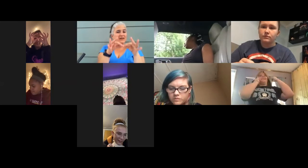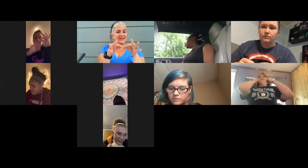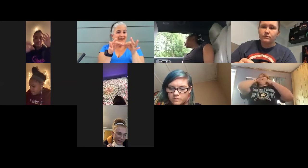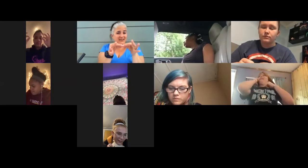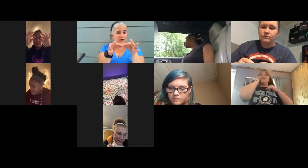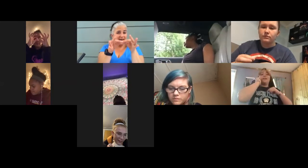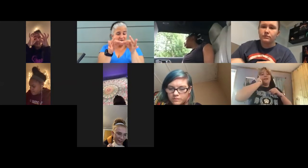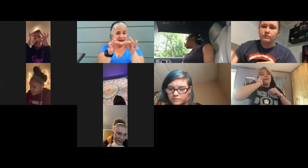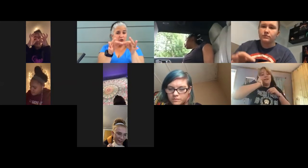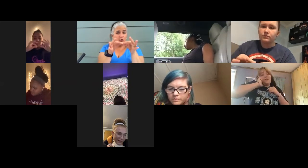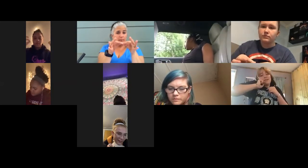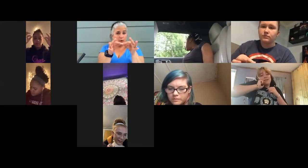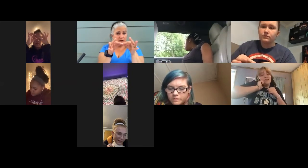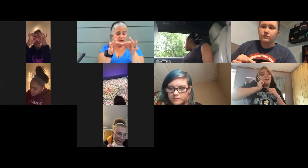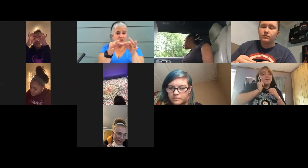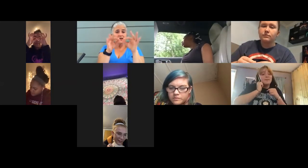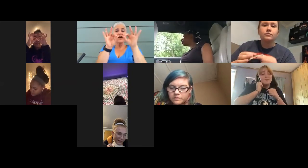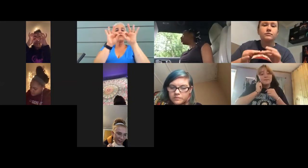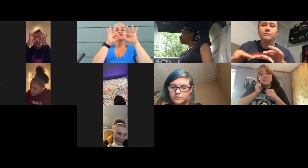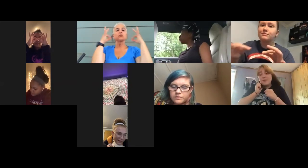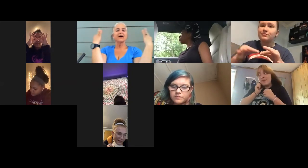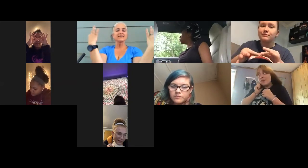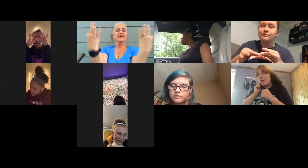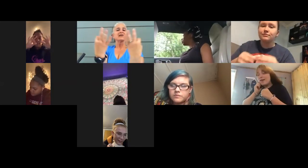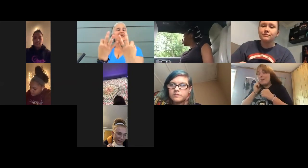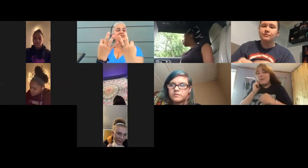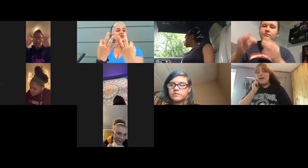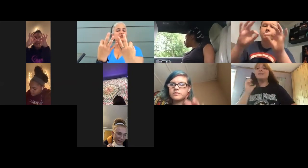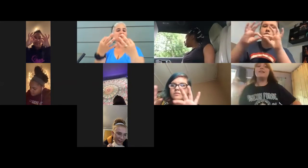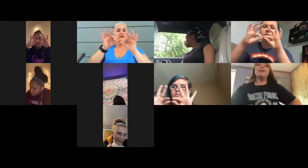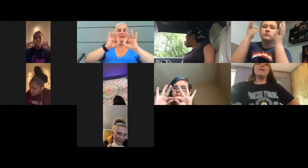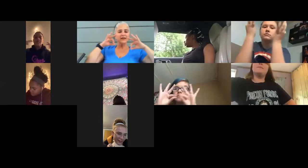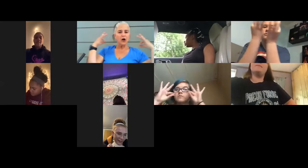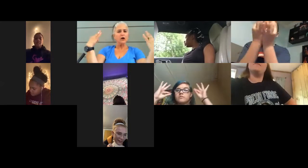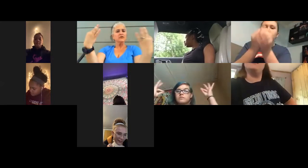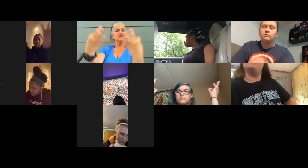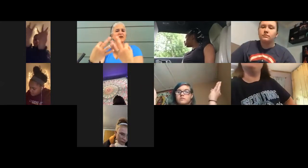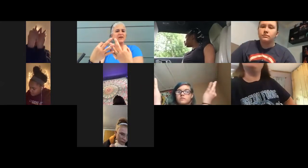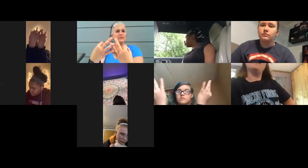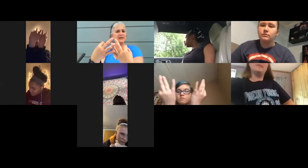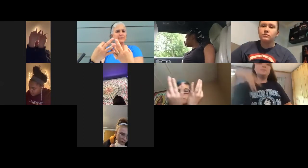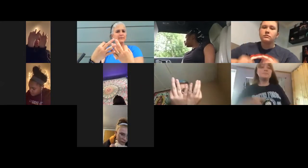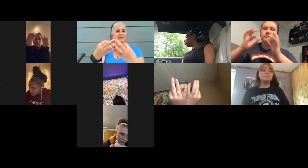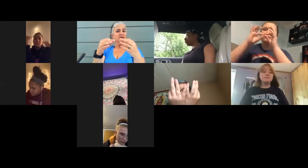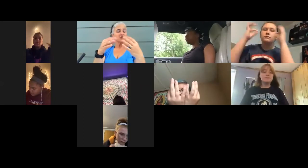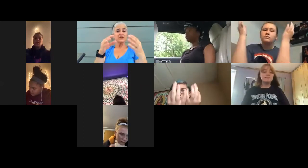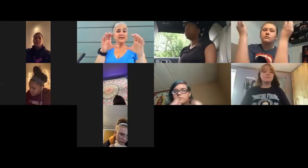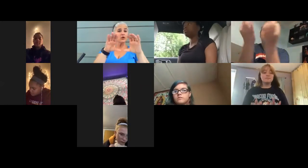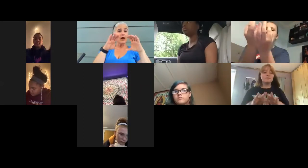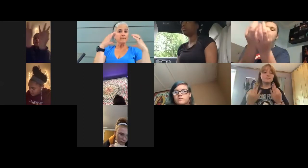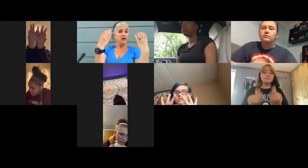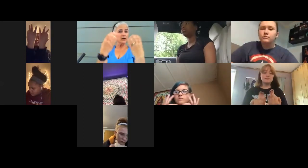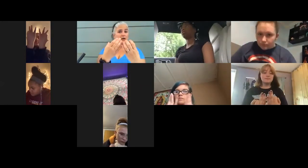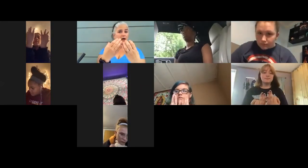move, but that's still like value or important. And then this way, it's like you're circling, like, oh, this is my family. Just